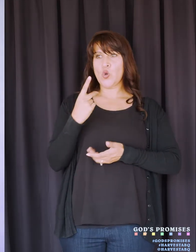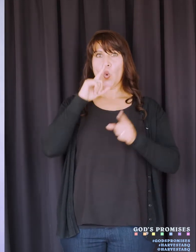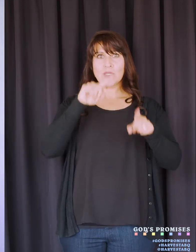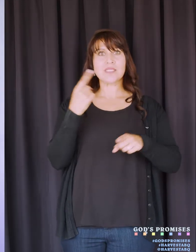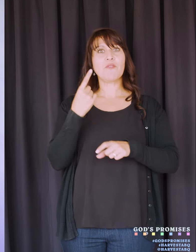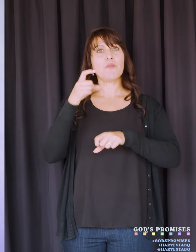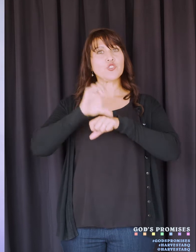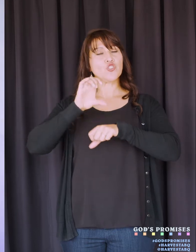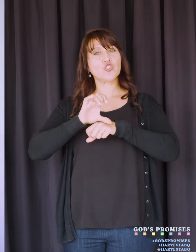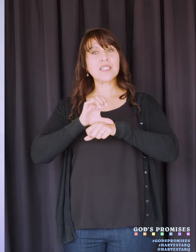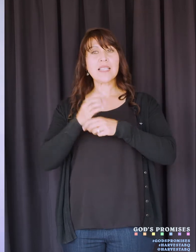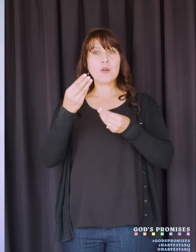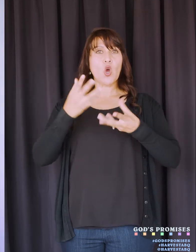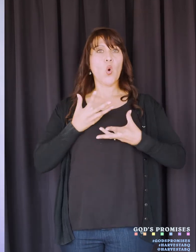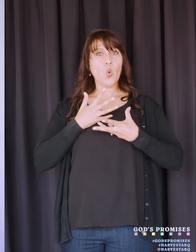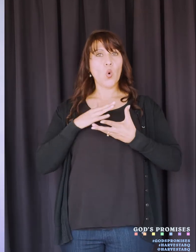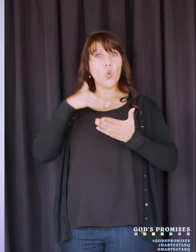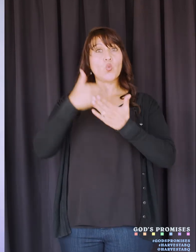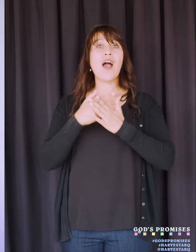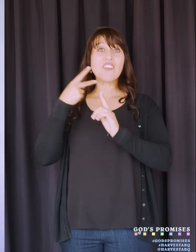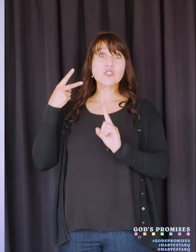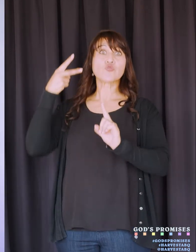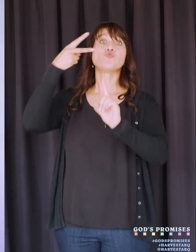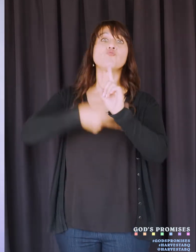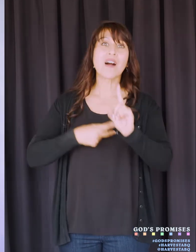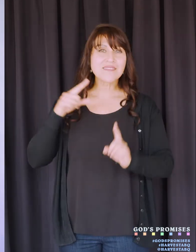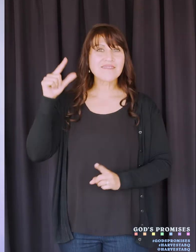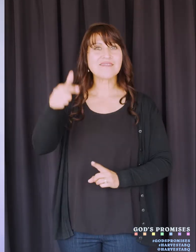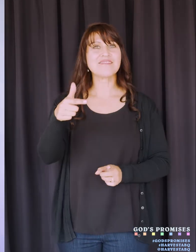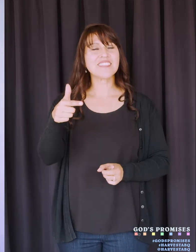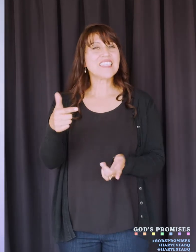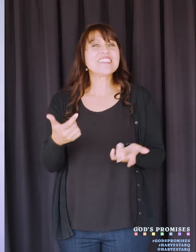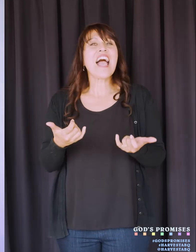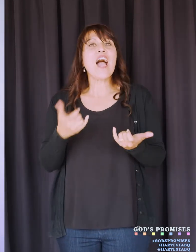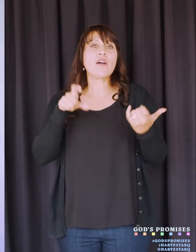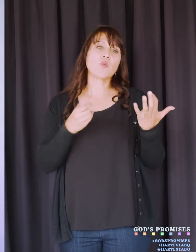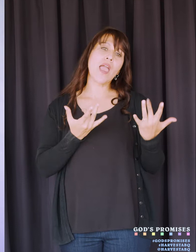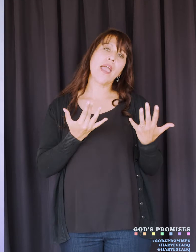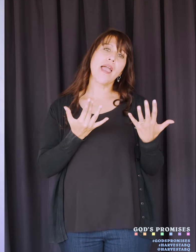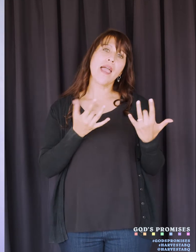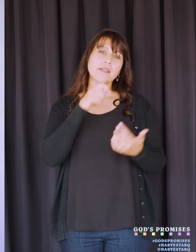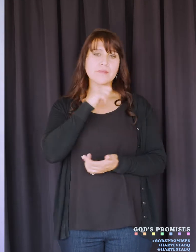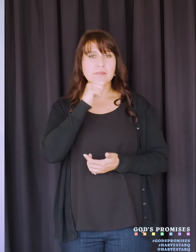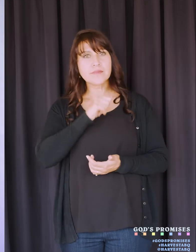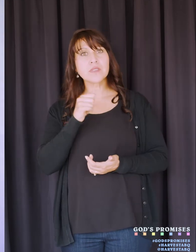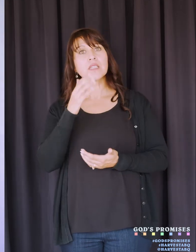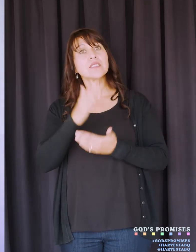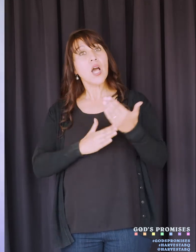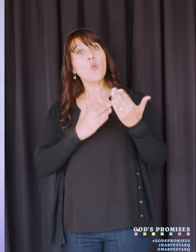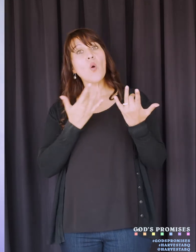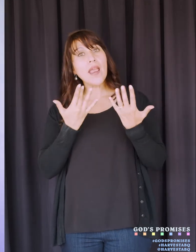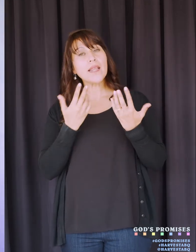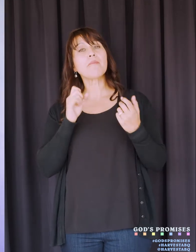got the notification it would be here in 2 months. I mean, there's no such thing. Now we have to wait. Some of you are waiting to come